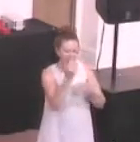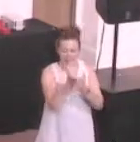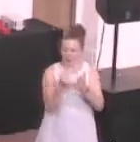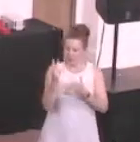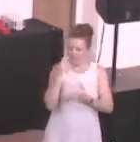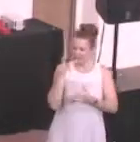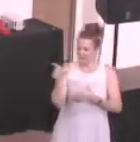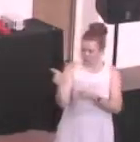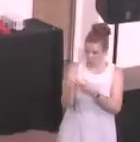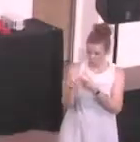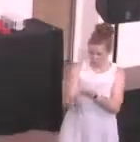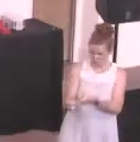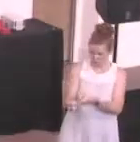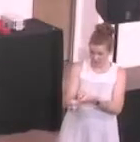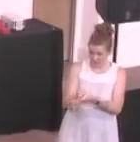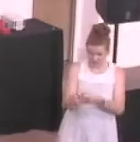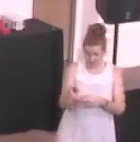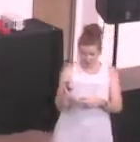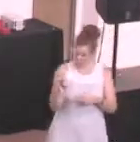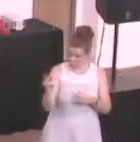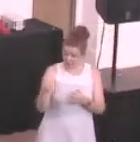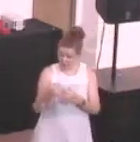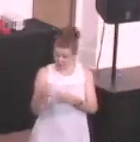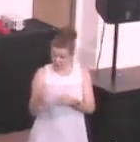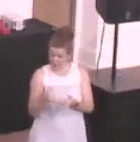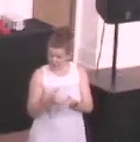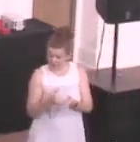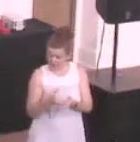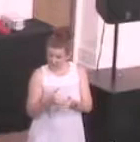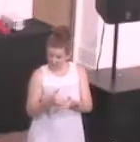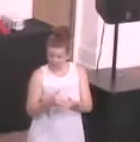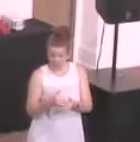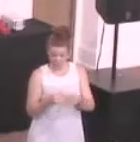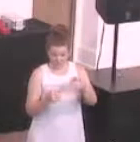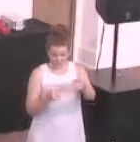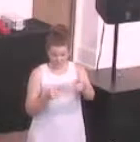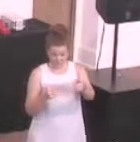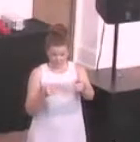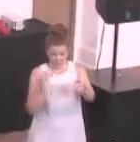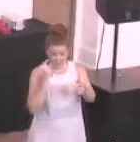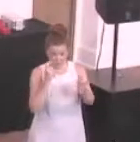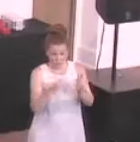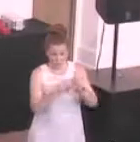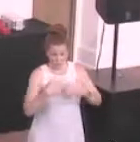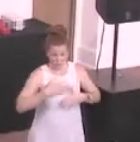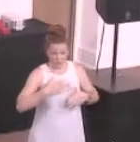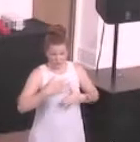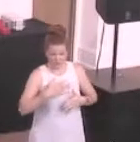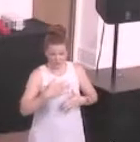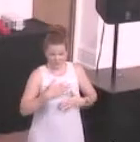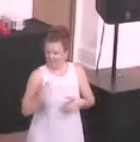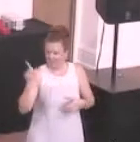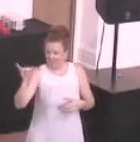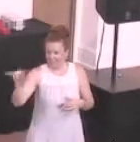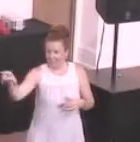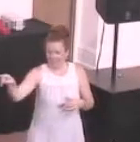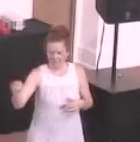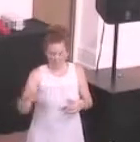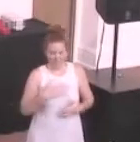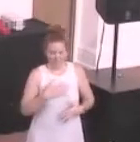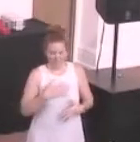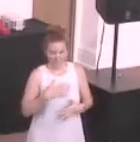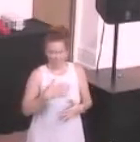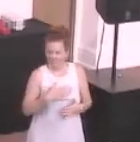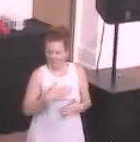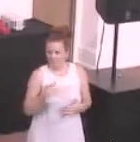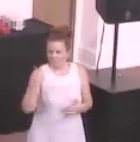run. They watched how you did it. They noted that you were breathing kind of heavy, like me. That's good. I